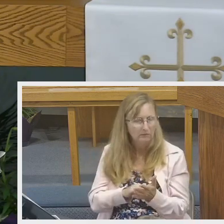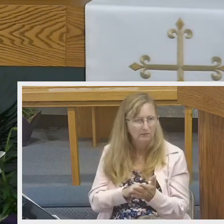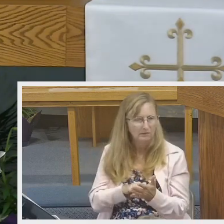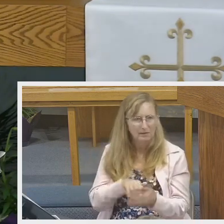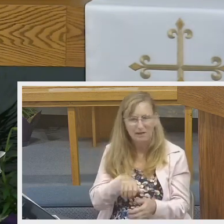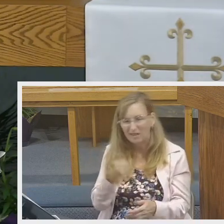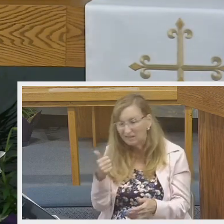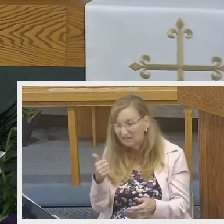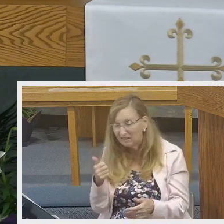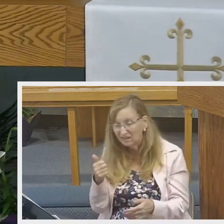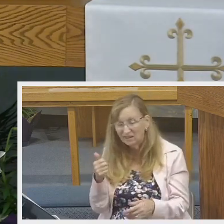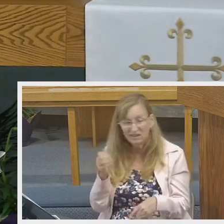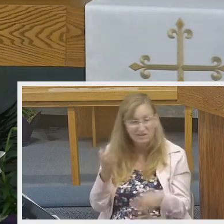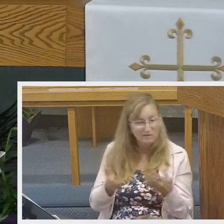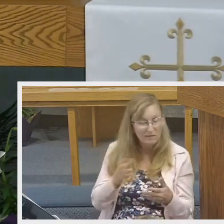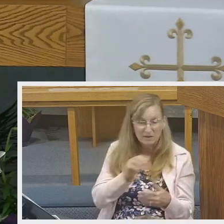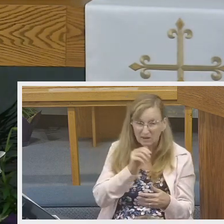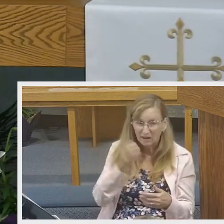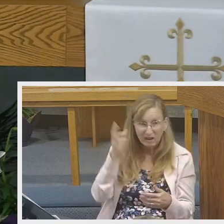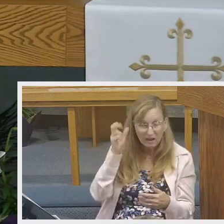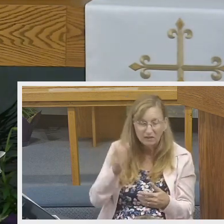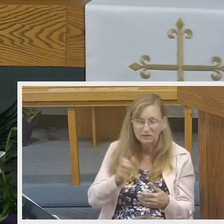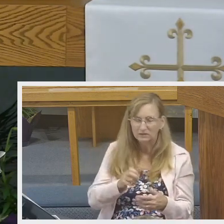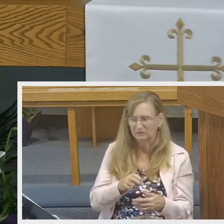happen to hear it would deny that it really happened.